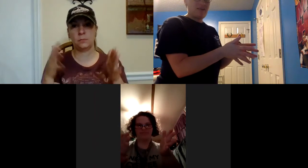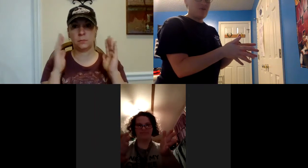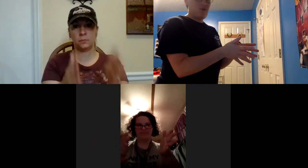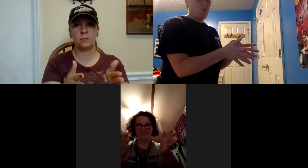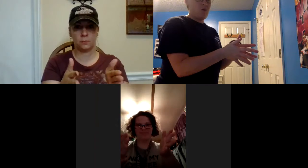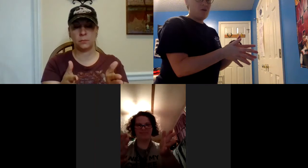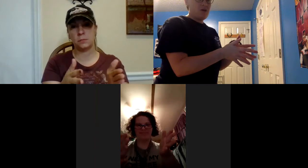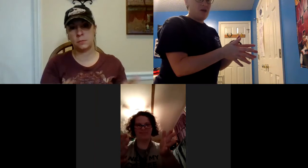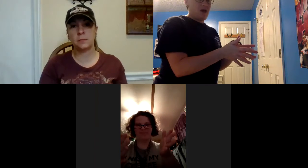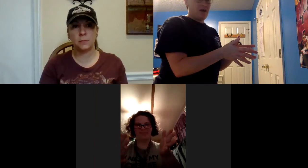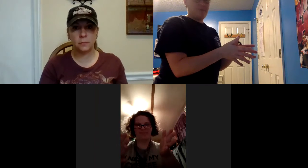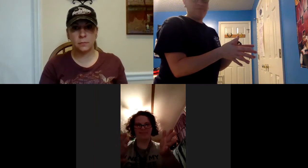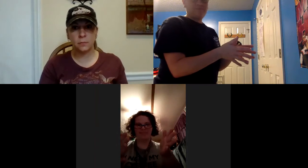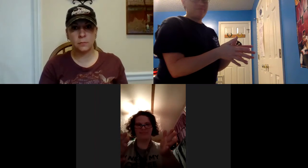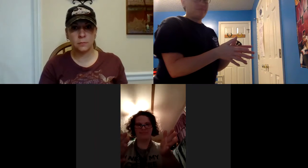it there, or,